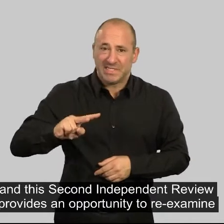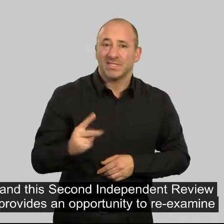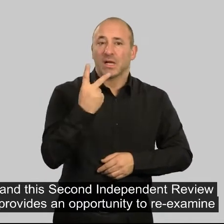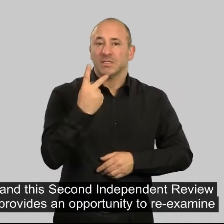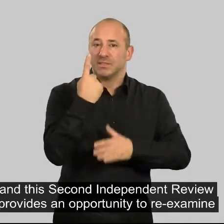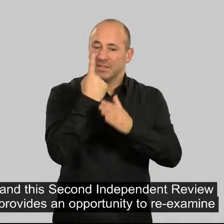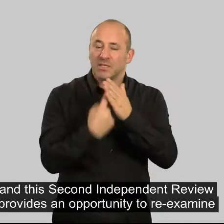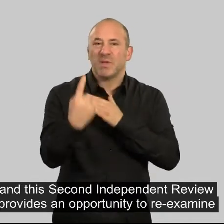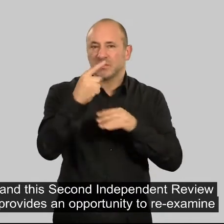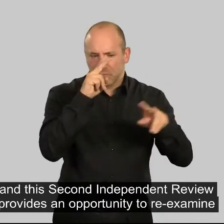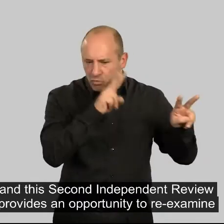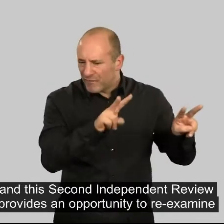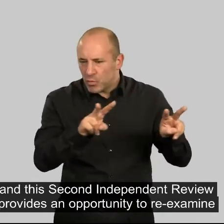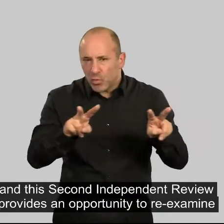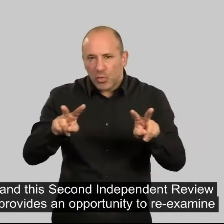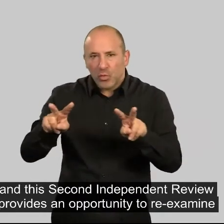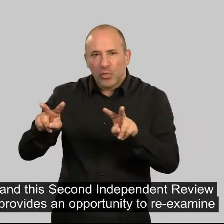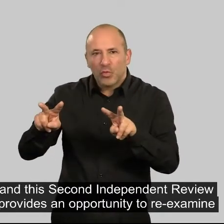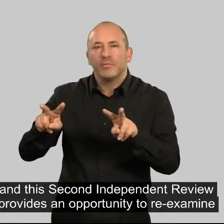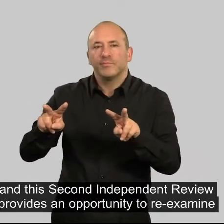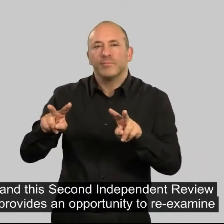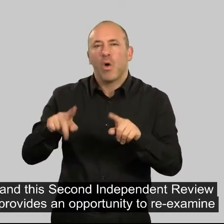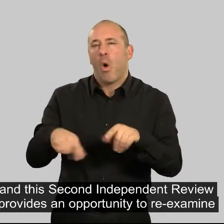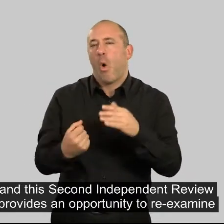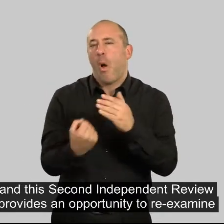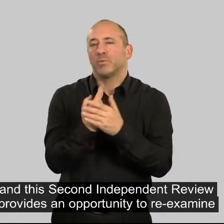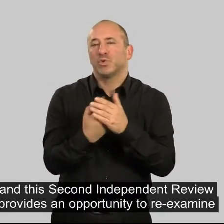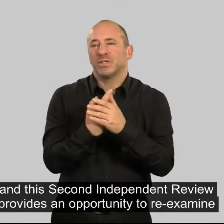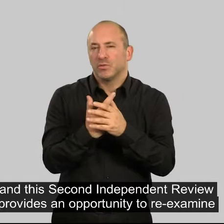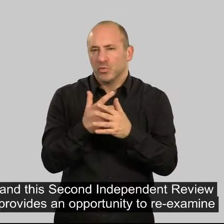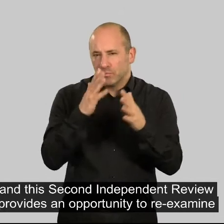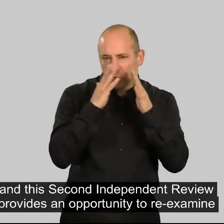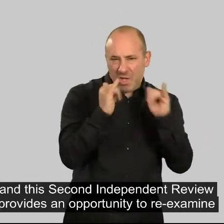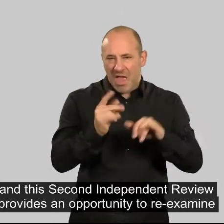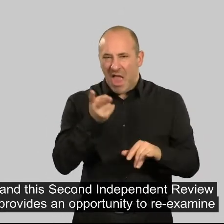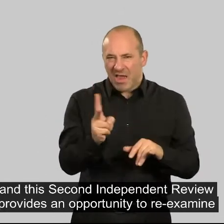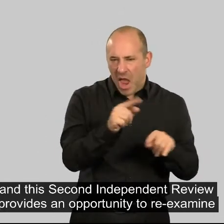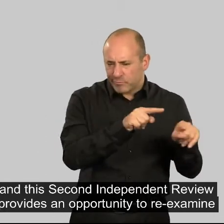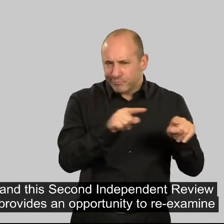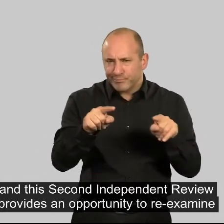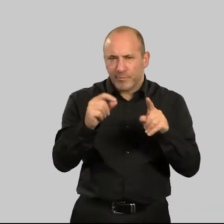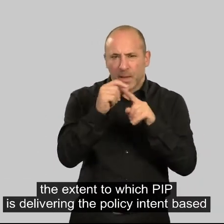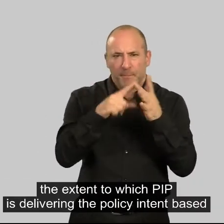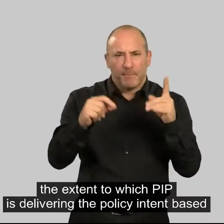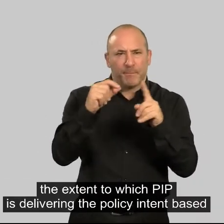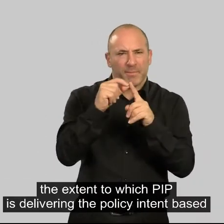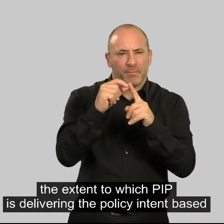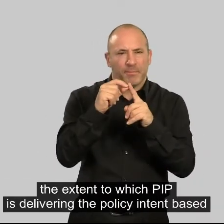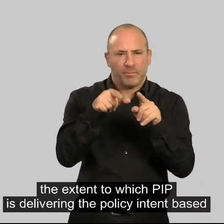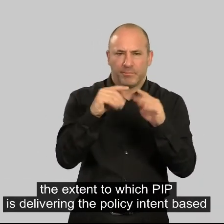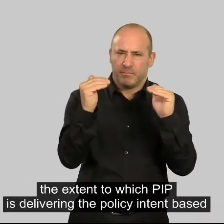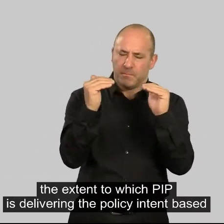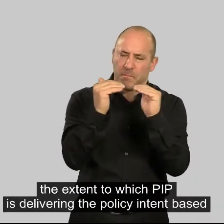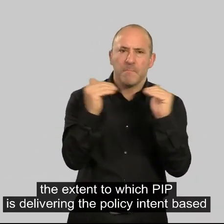second independent review provides an opportunity to re-examine the extent to which